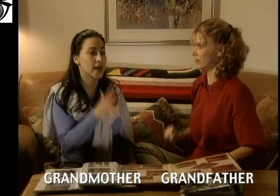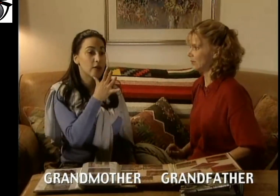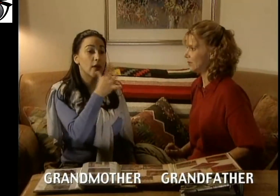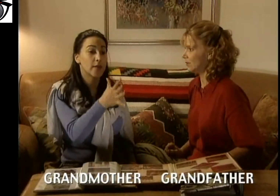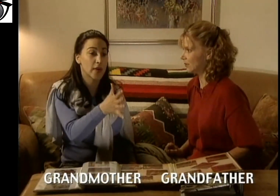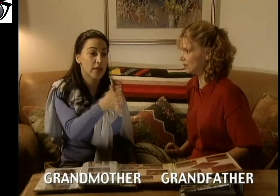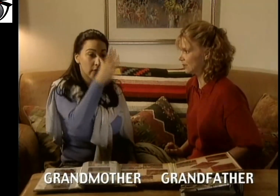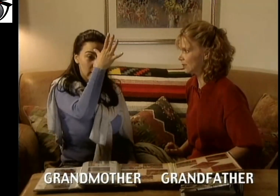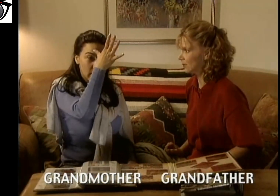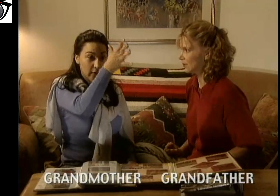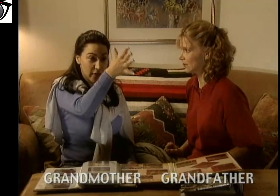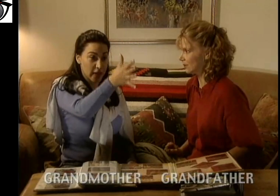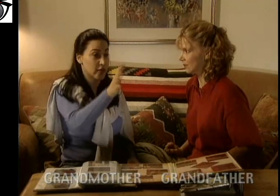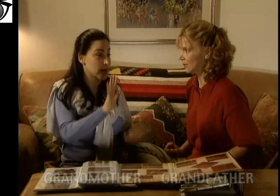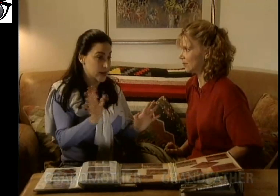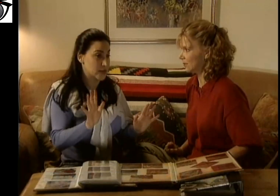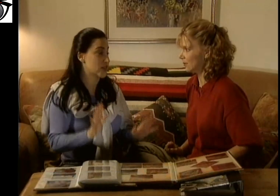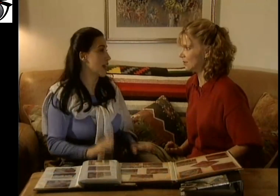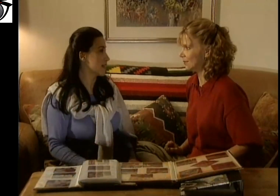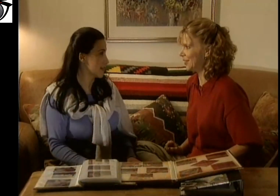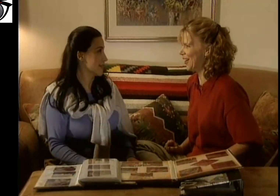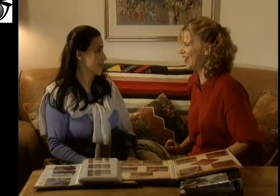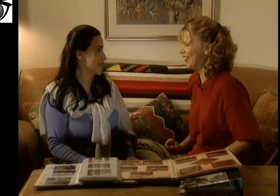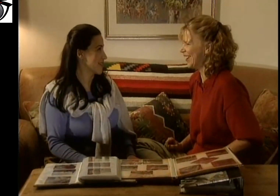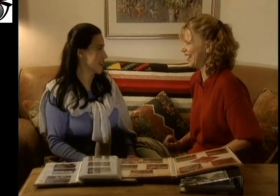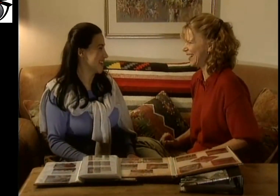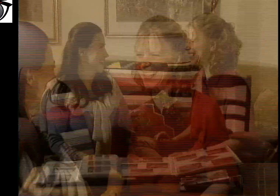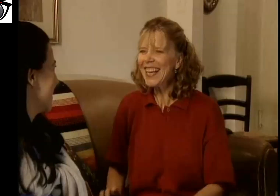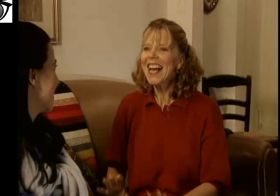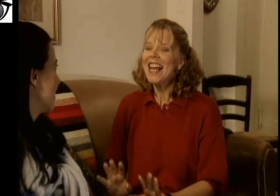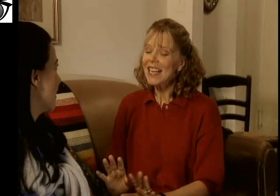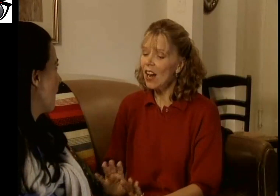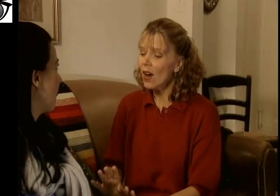Grandfather. Okay. Grandmother, grandfather. I understand.